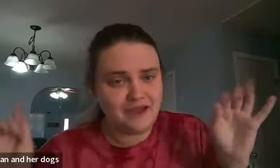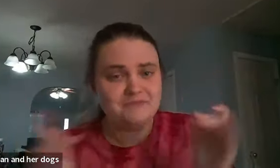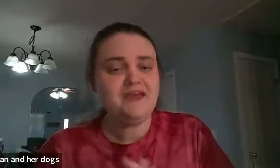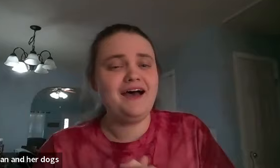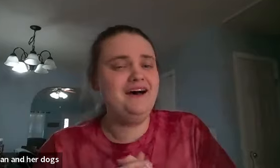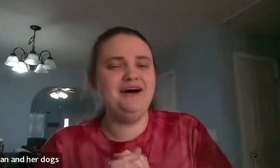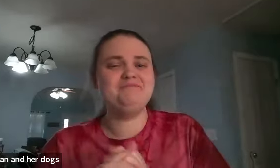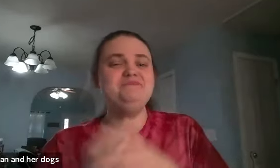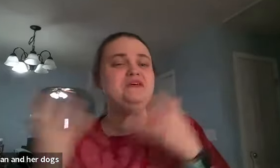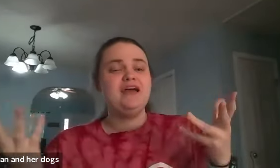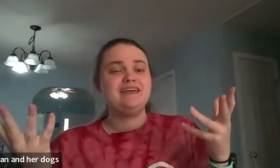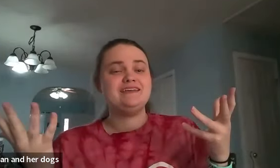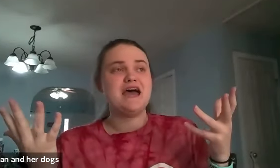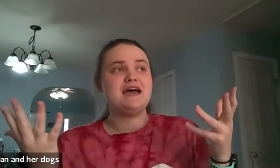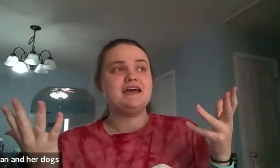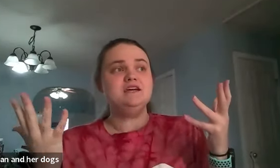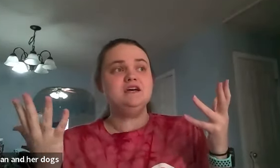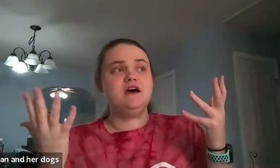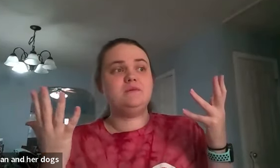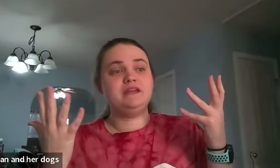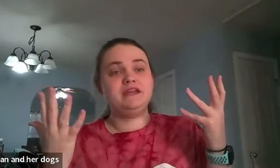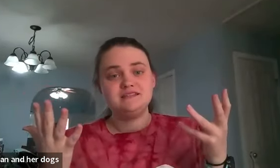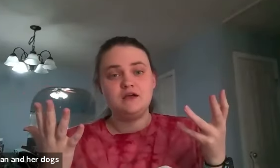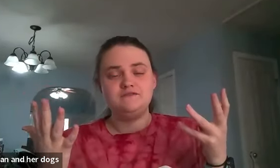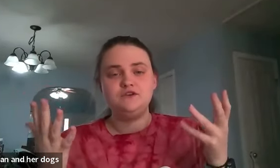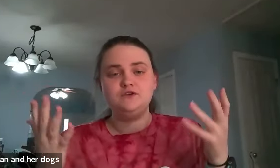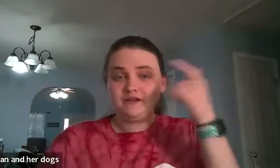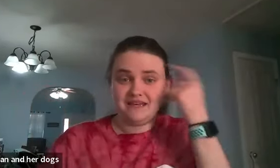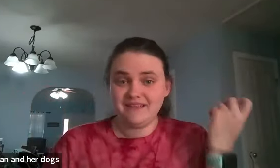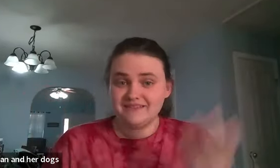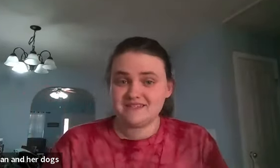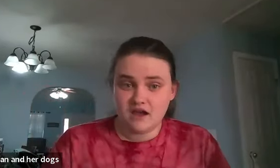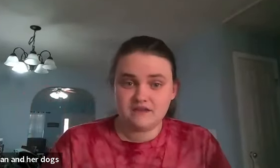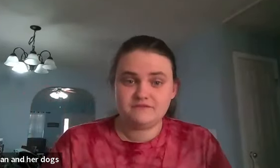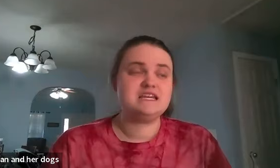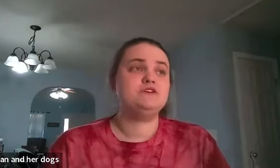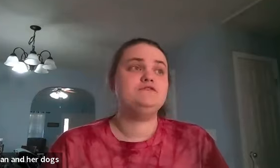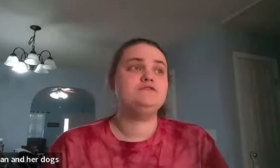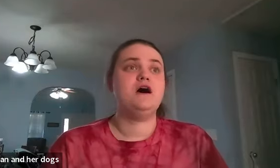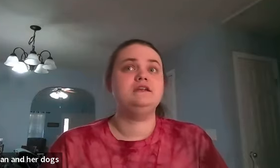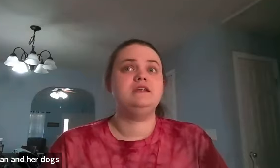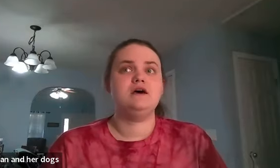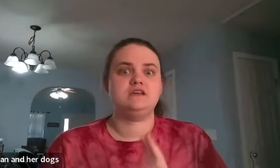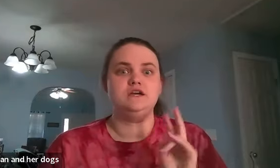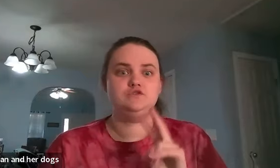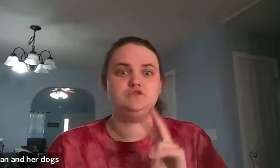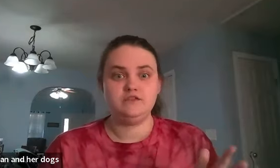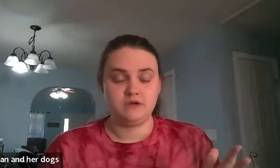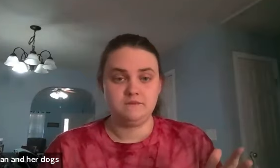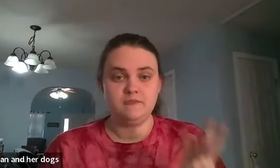okay, is that in ASL, if you forget like the sign, for example, you've forgotten how to sign 23,